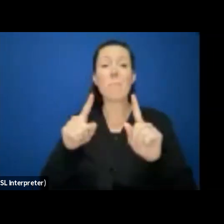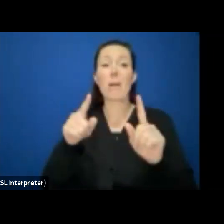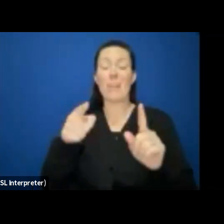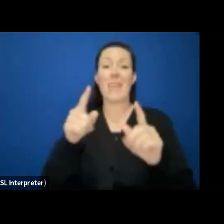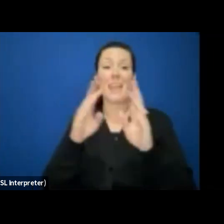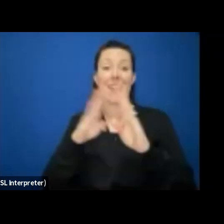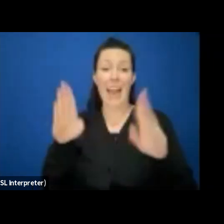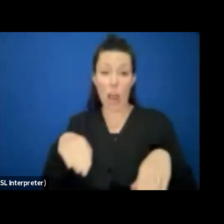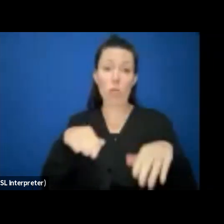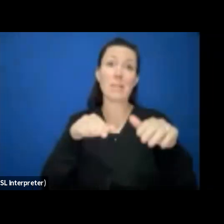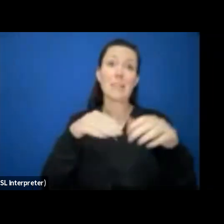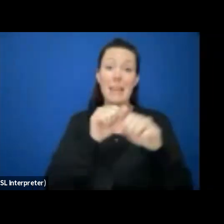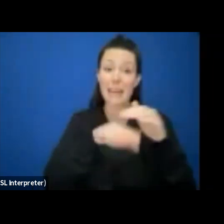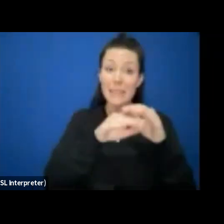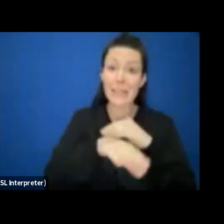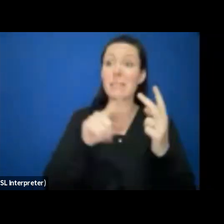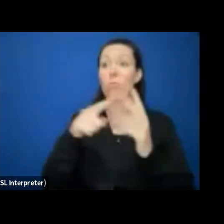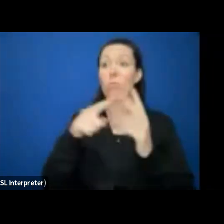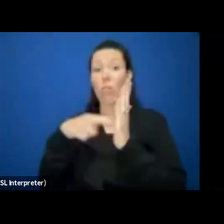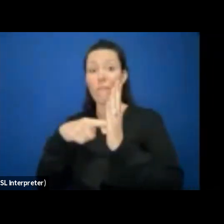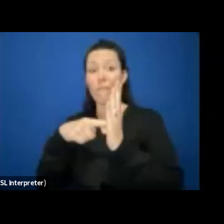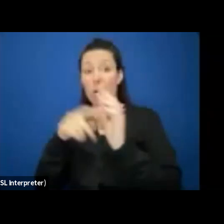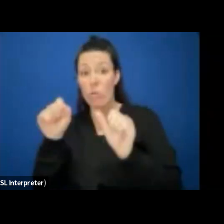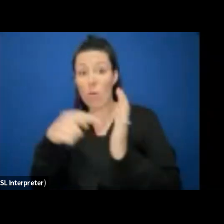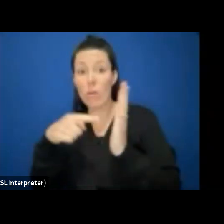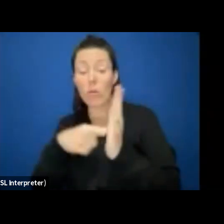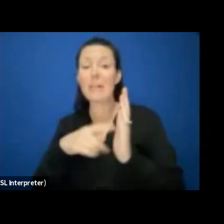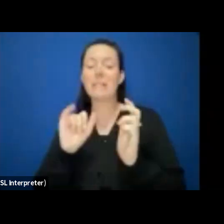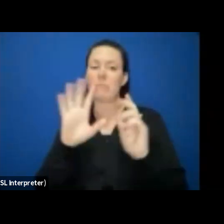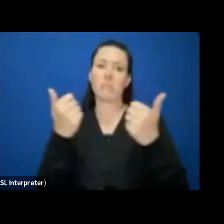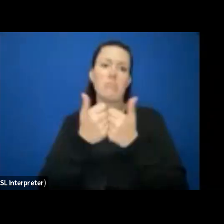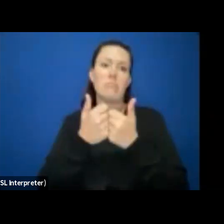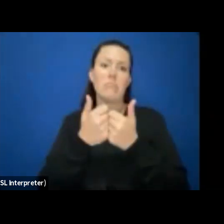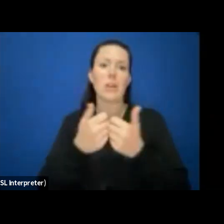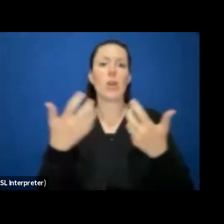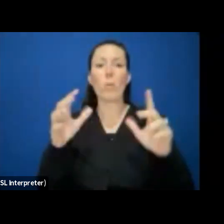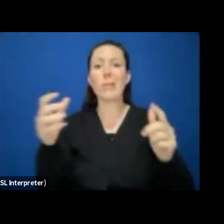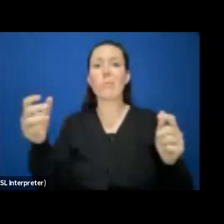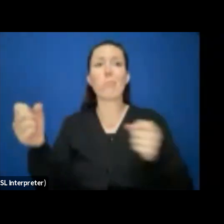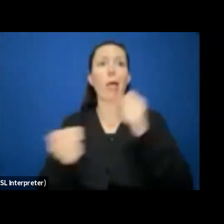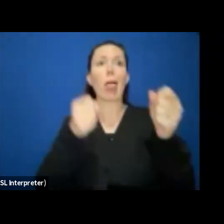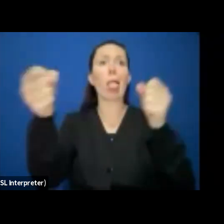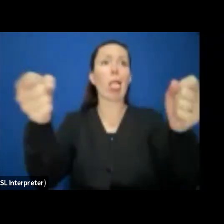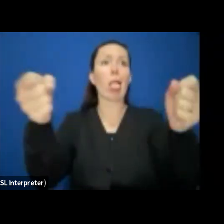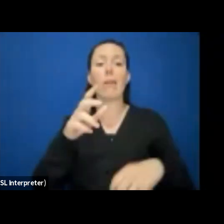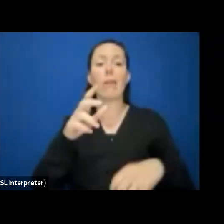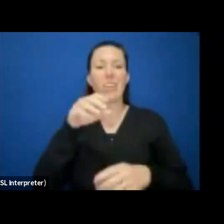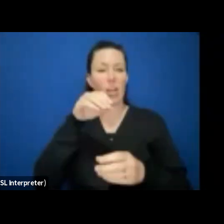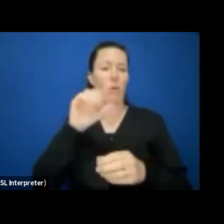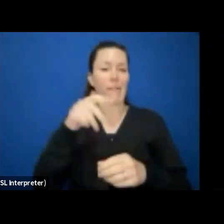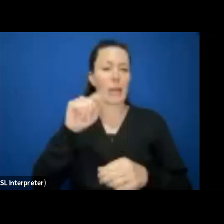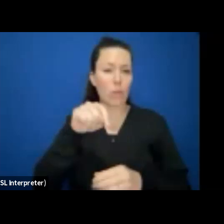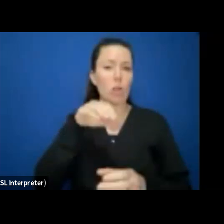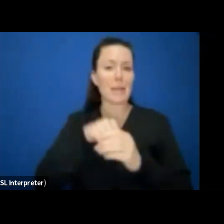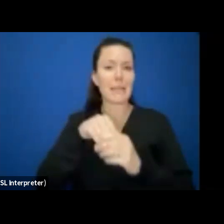housing accessible? Because we didn't want to house anyone just because we have an apartment on the East Salinas.